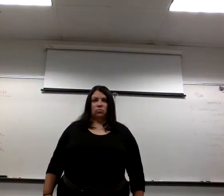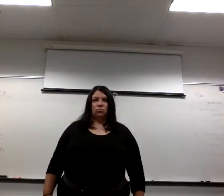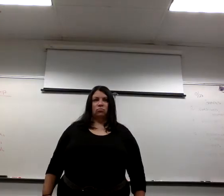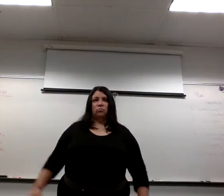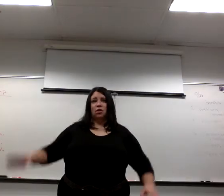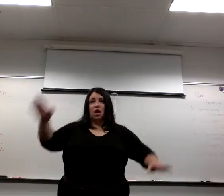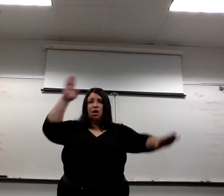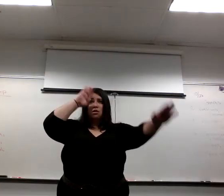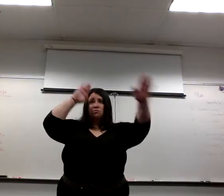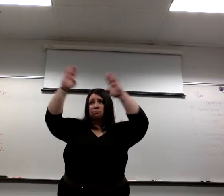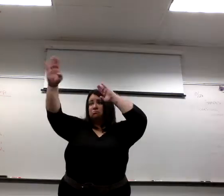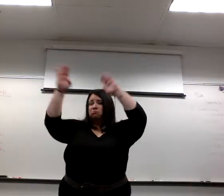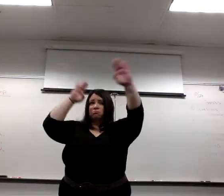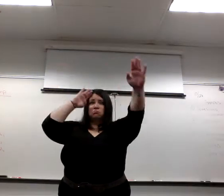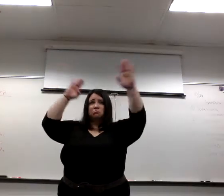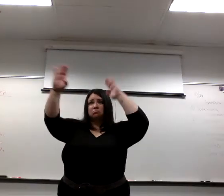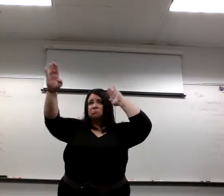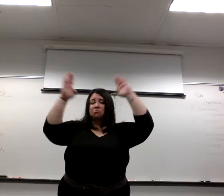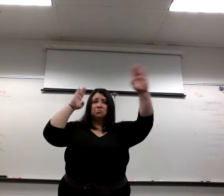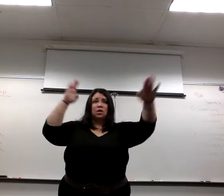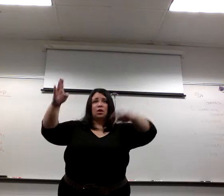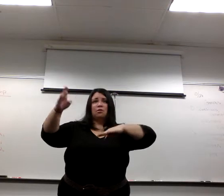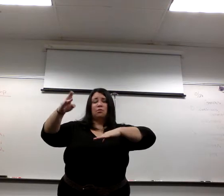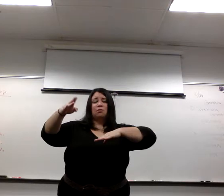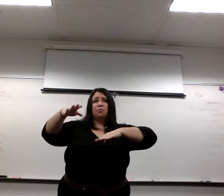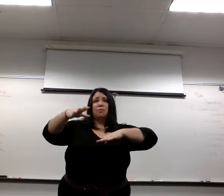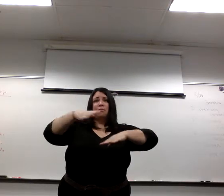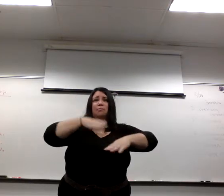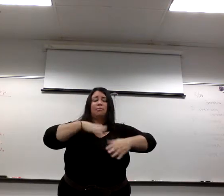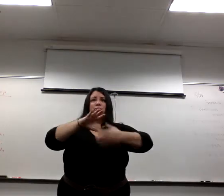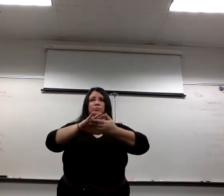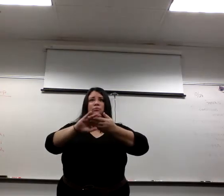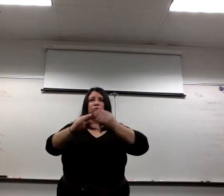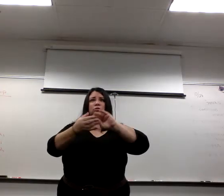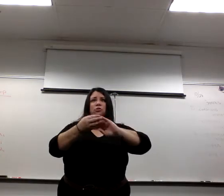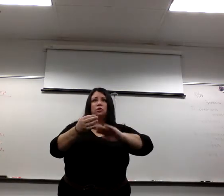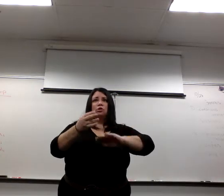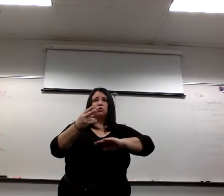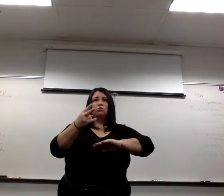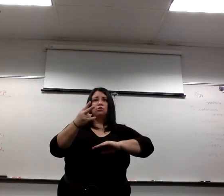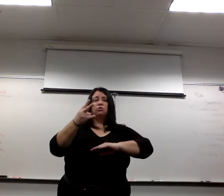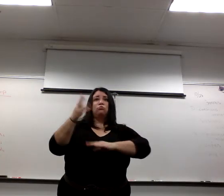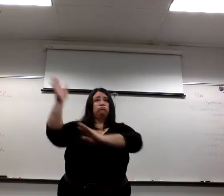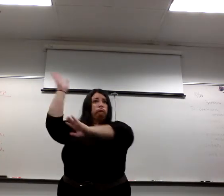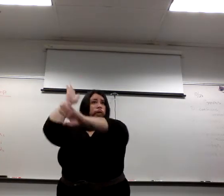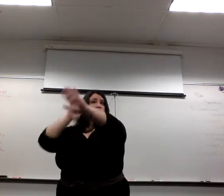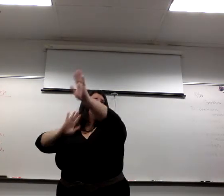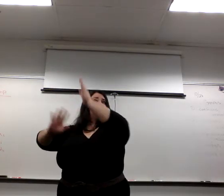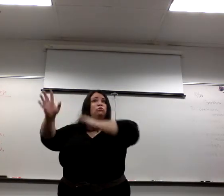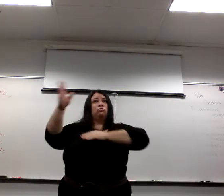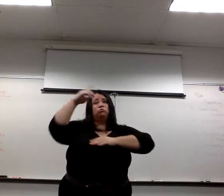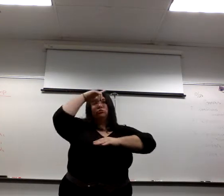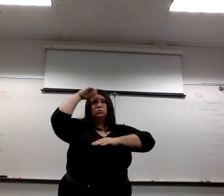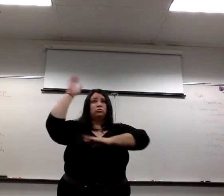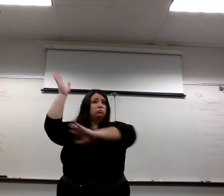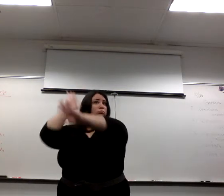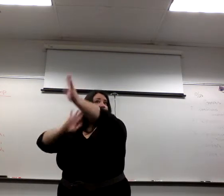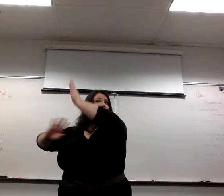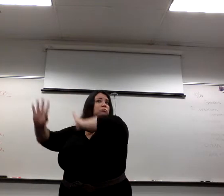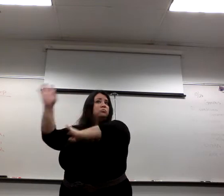everyone, and I just want to tell you about how 2 summers ago I went to Thailand with my father. And this is the first